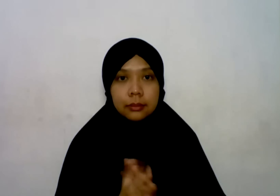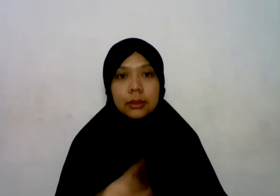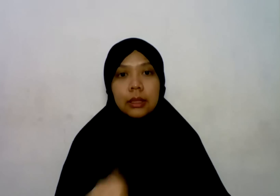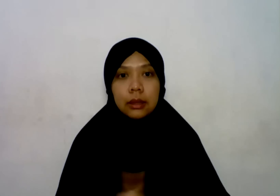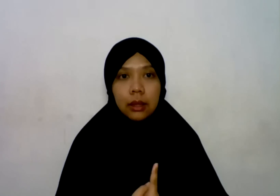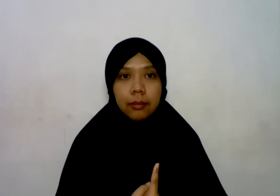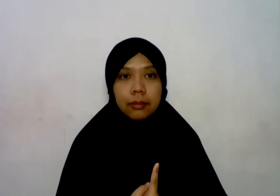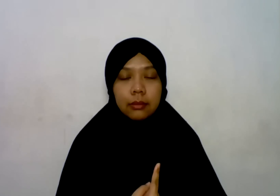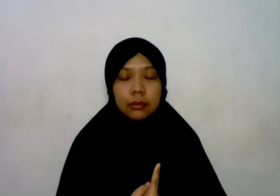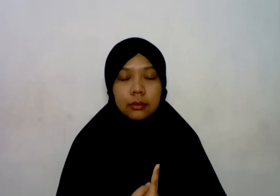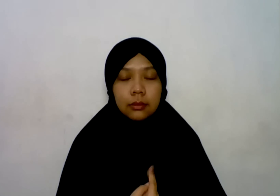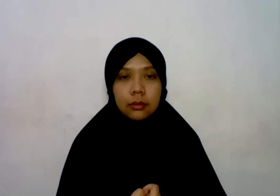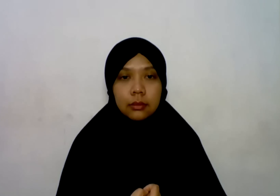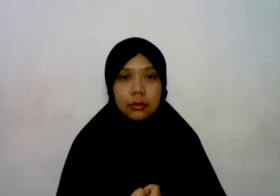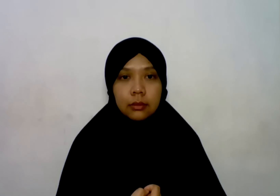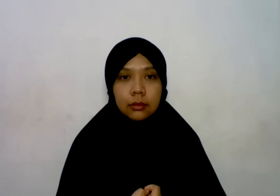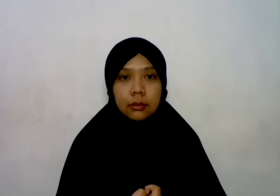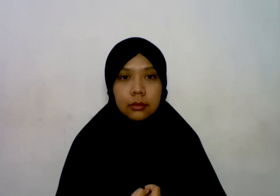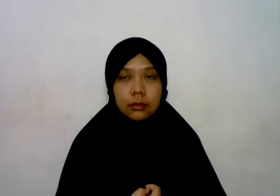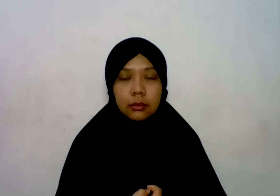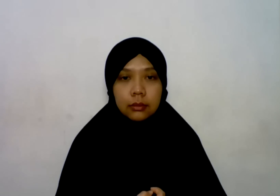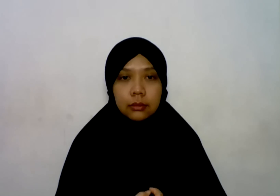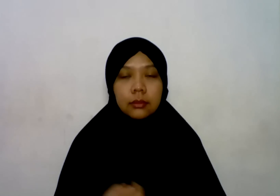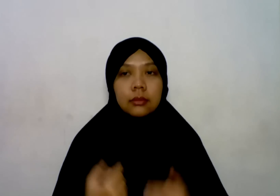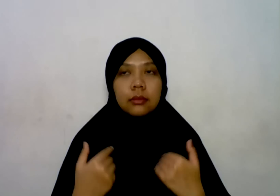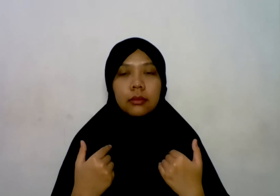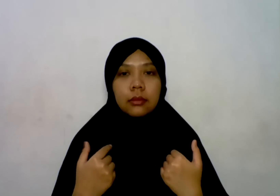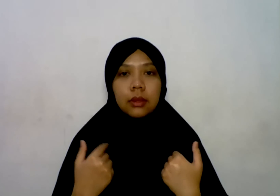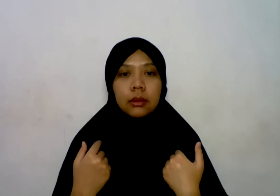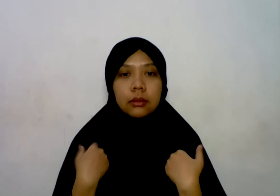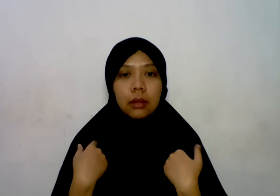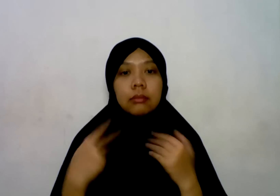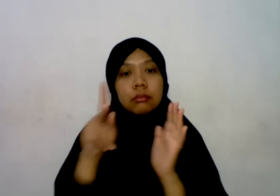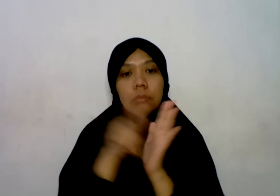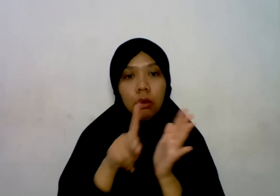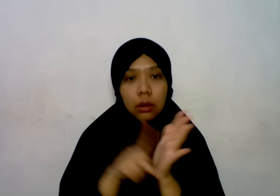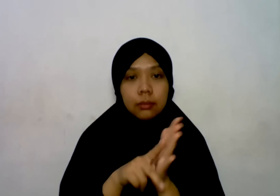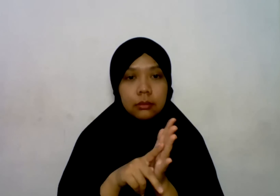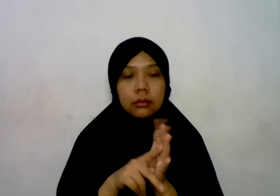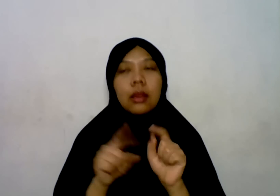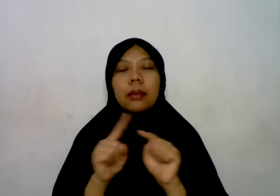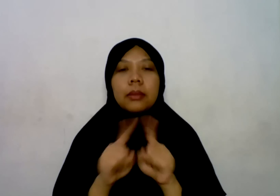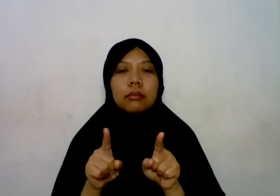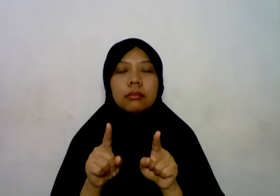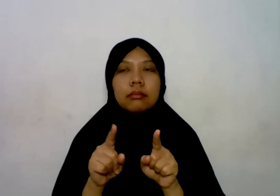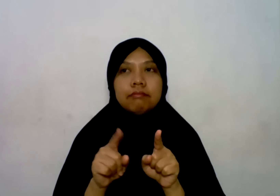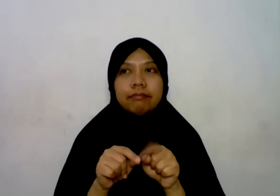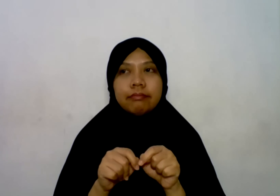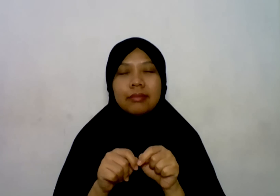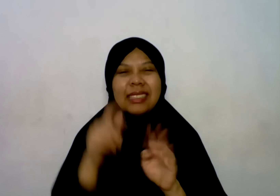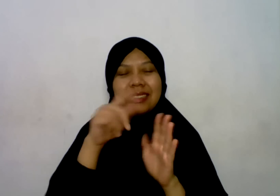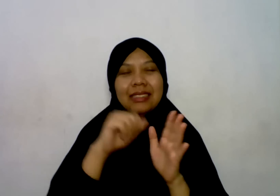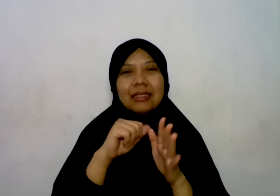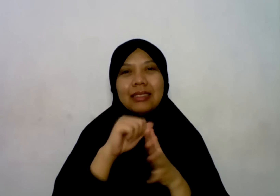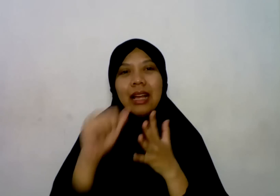the independent study program yet for this program because the procedures and the requirement is very